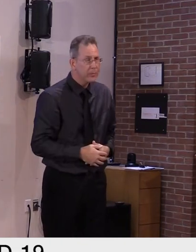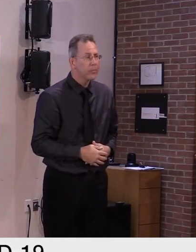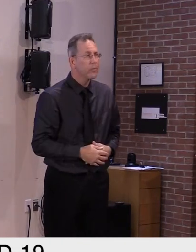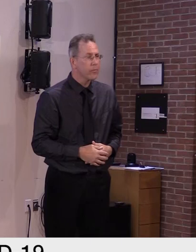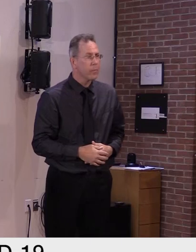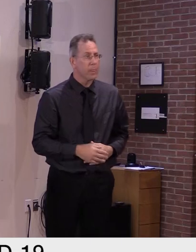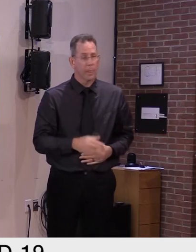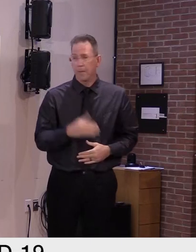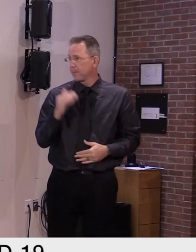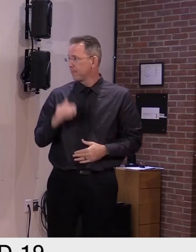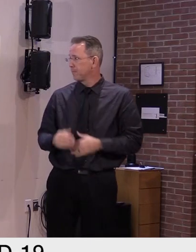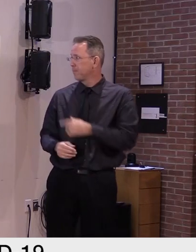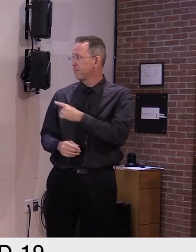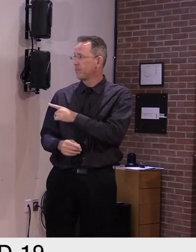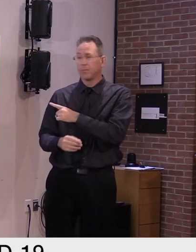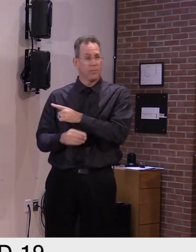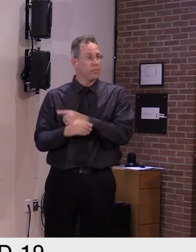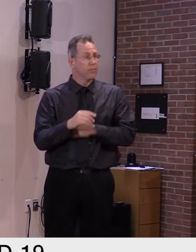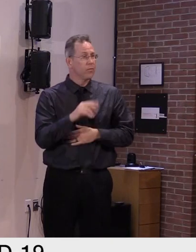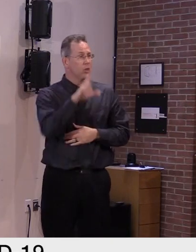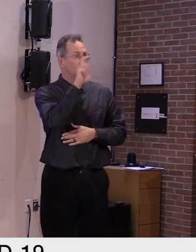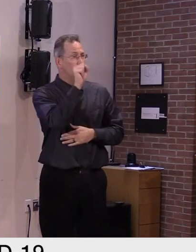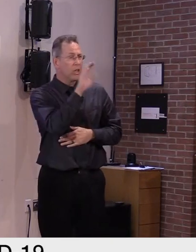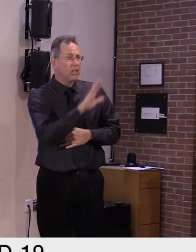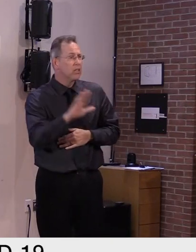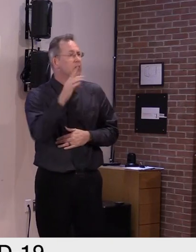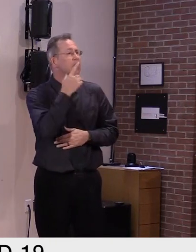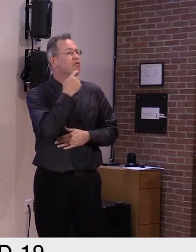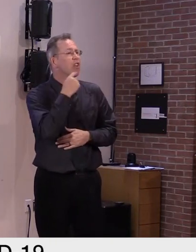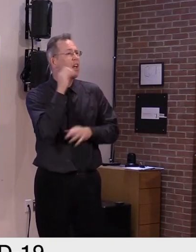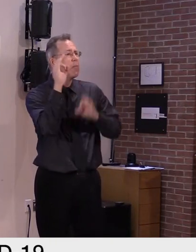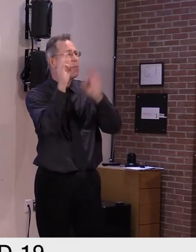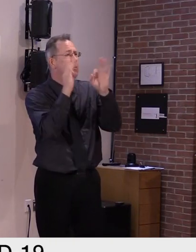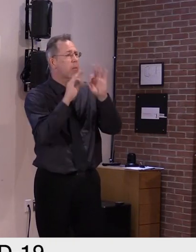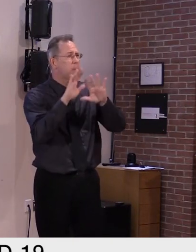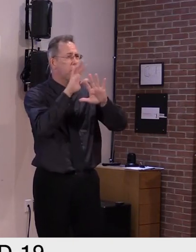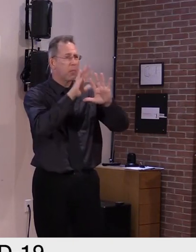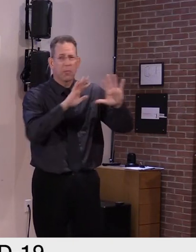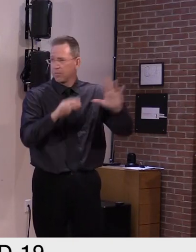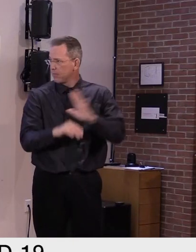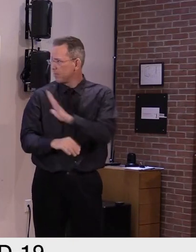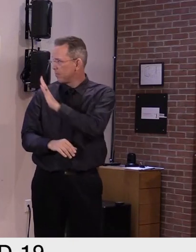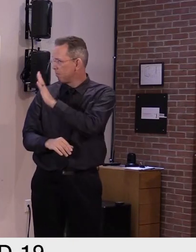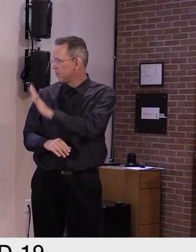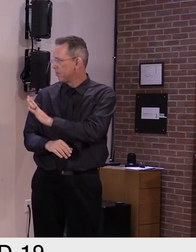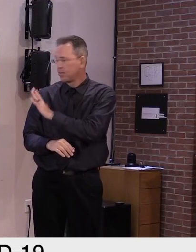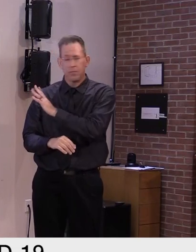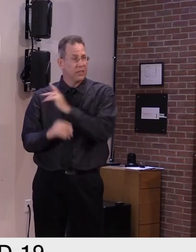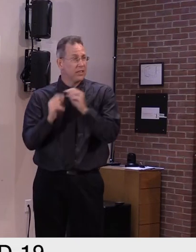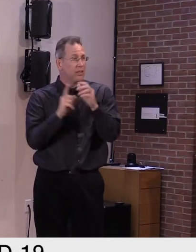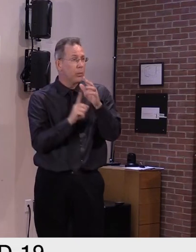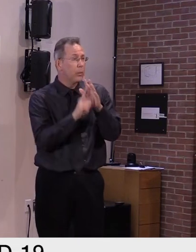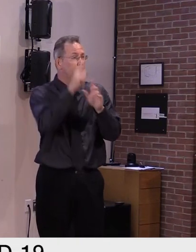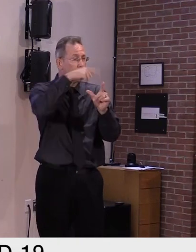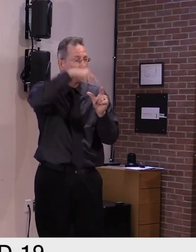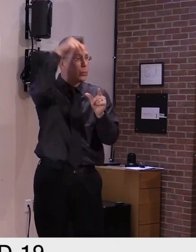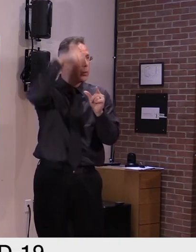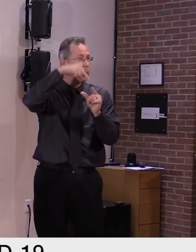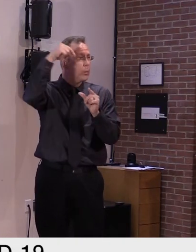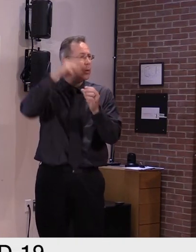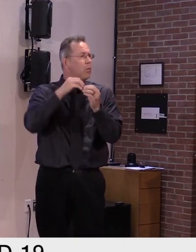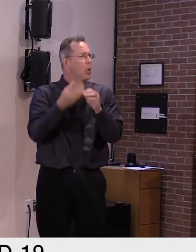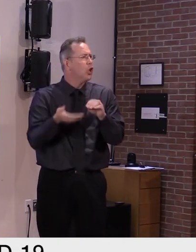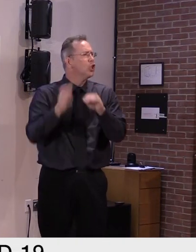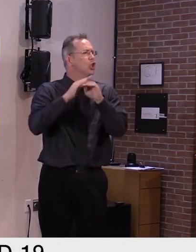peaks down a little bit more because they are different both geographically and in the scope of where cases are developing across the